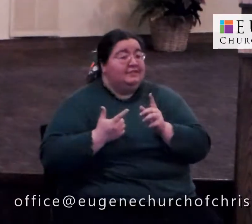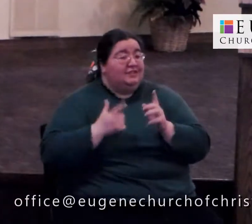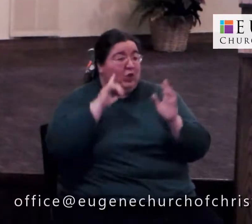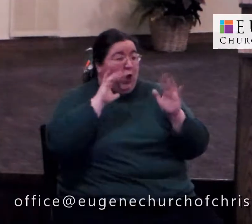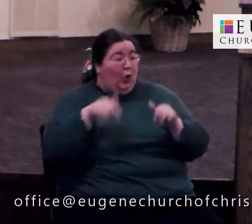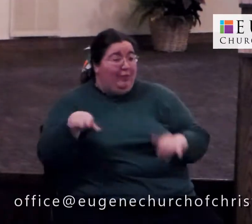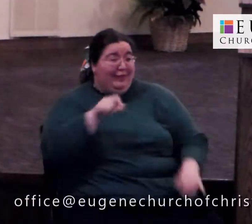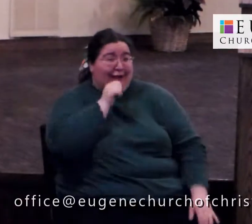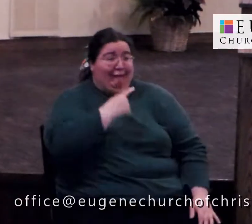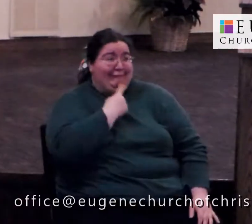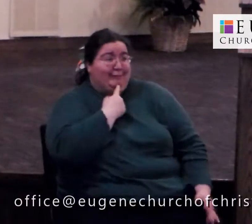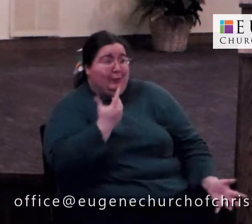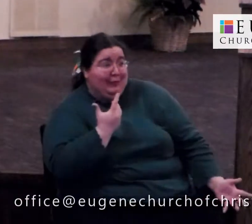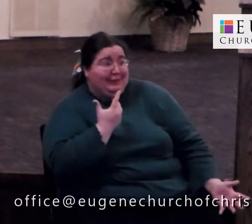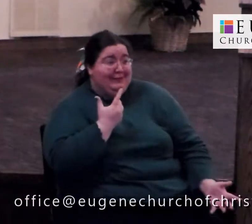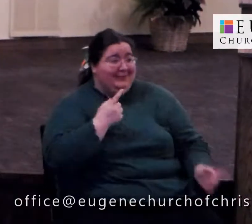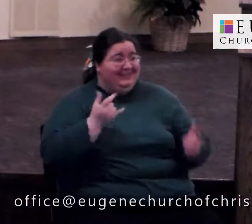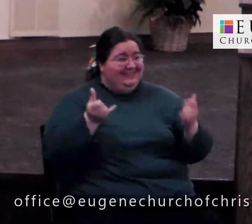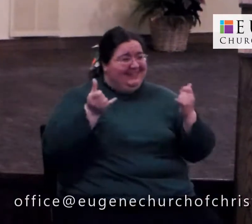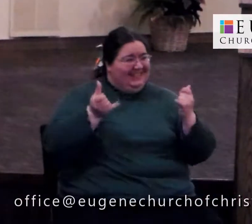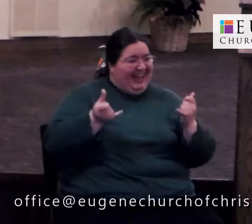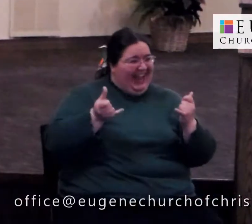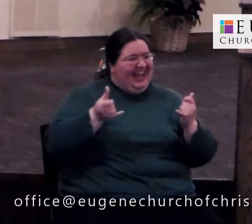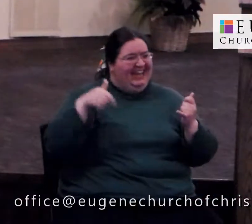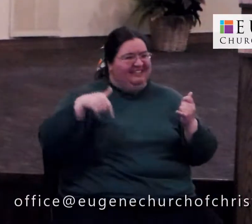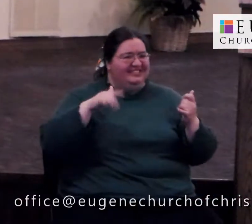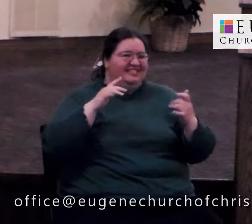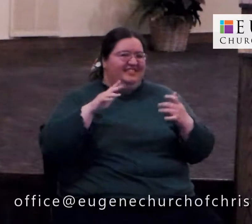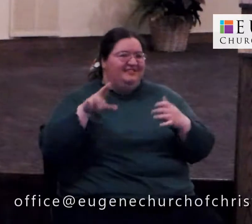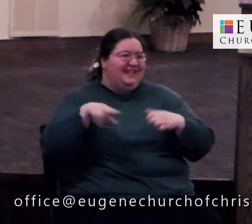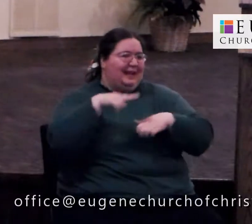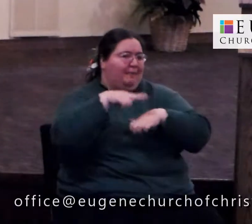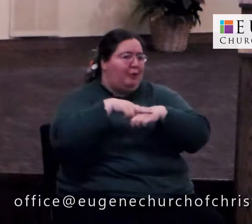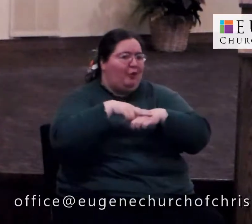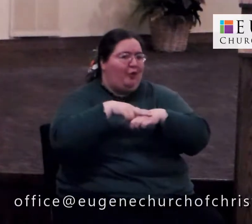day. We'll begin in verse 1 here of Matthew chapter 2.